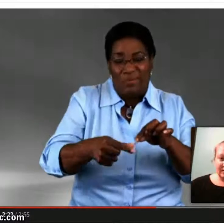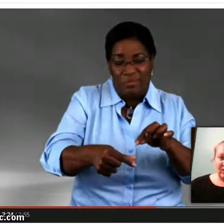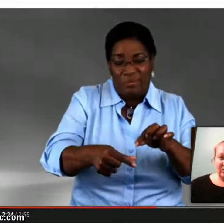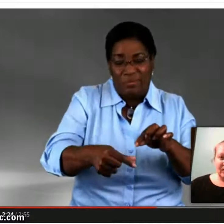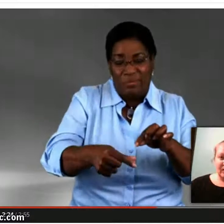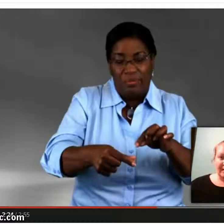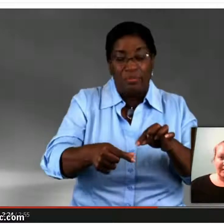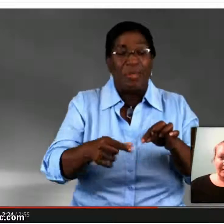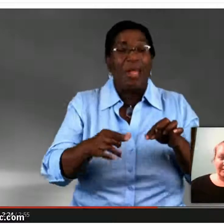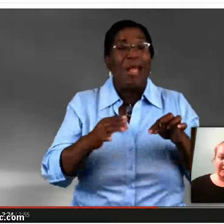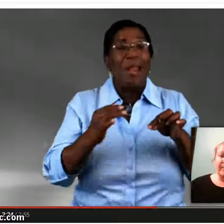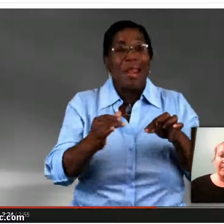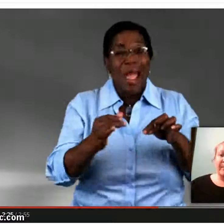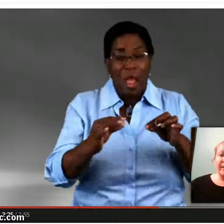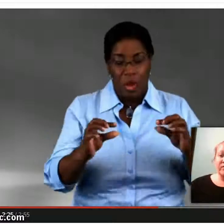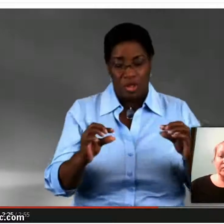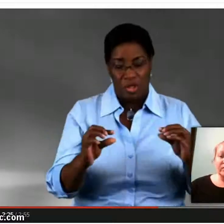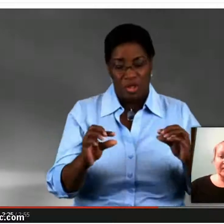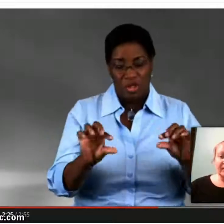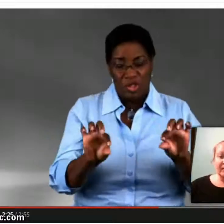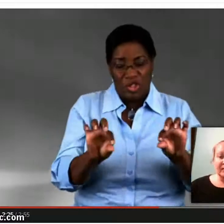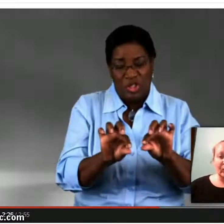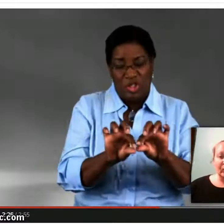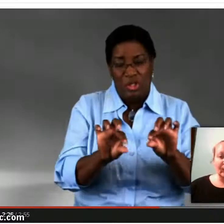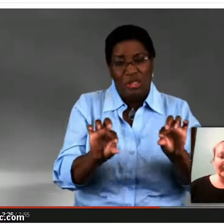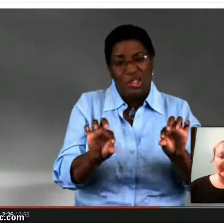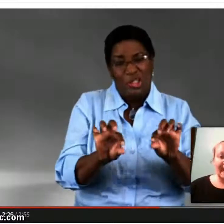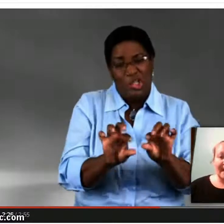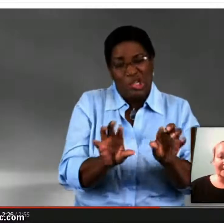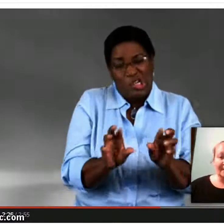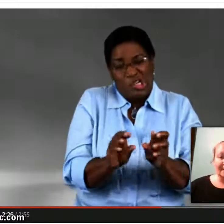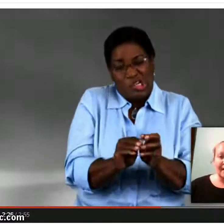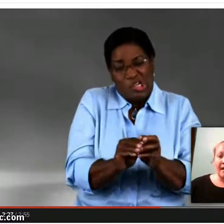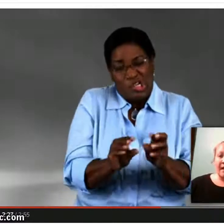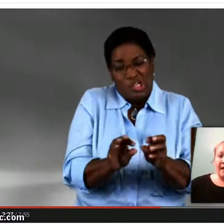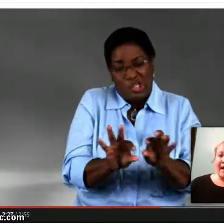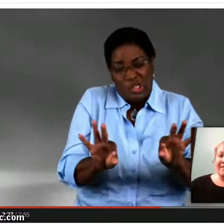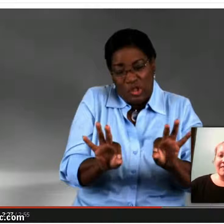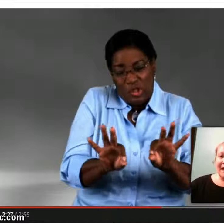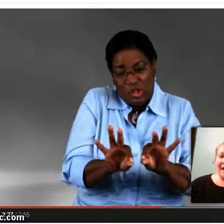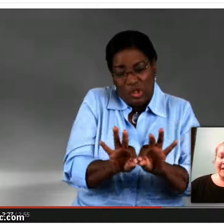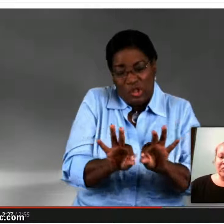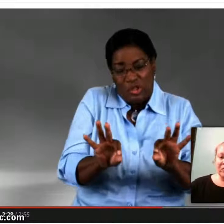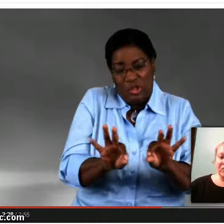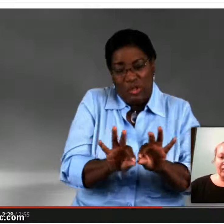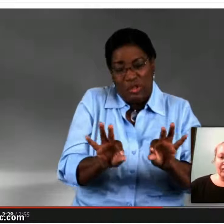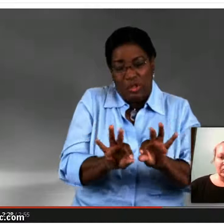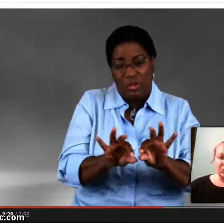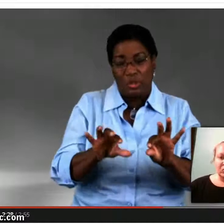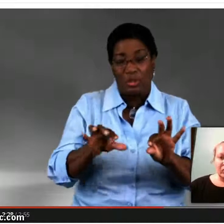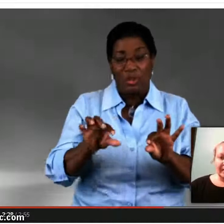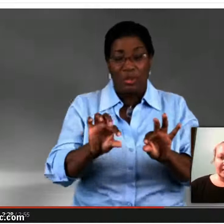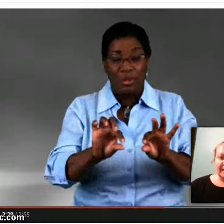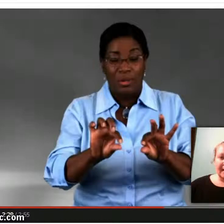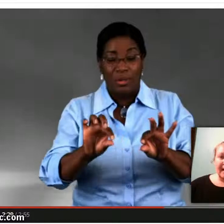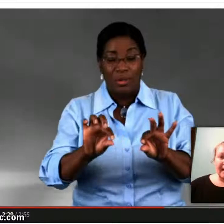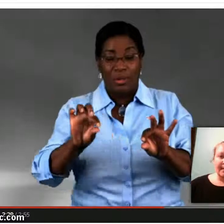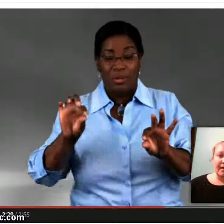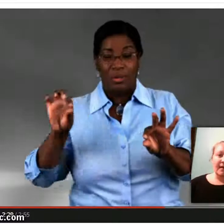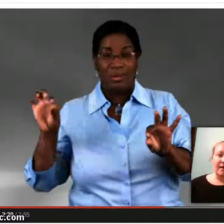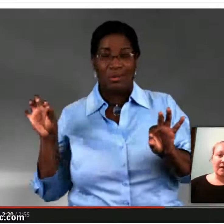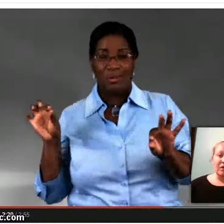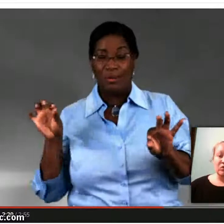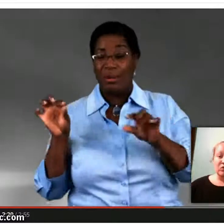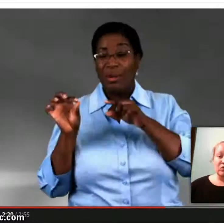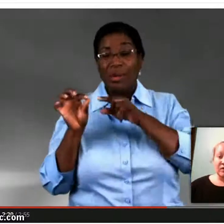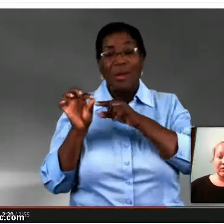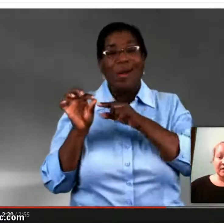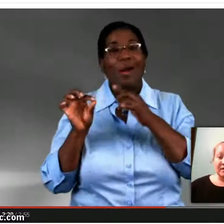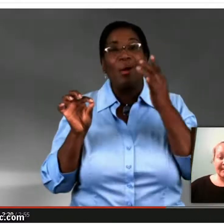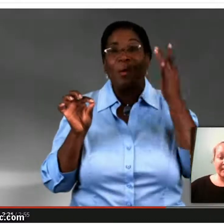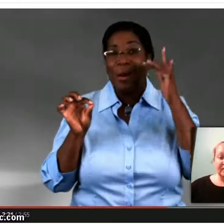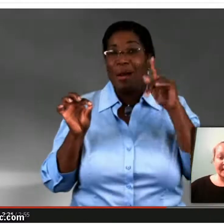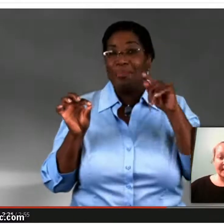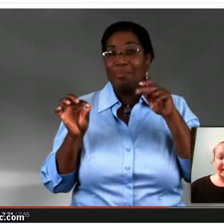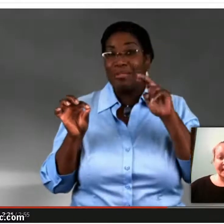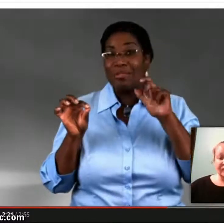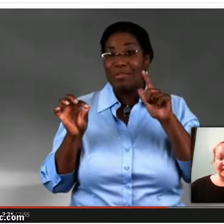goes around easily, but make sure to leave some room at the end. And then after you finish rolling it up, you scrunch it up. You take each end